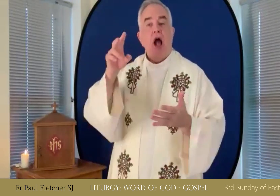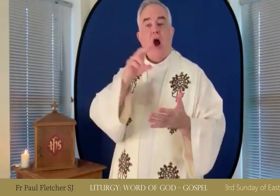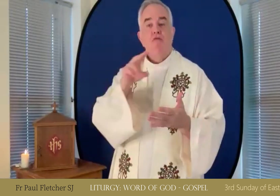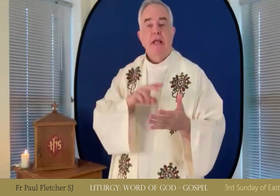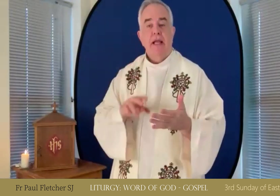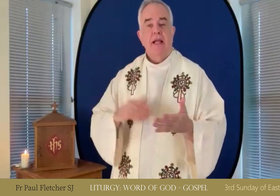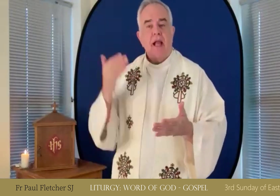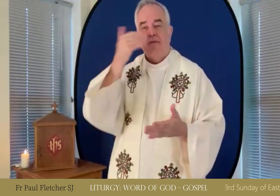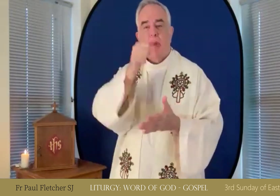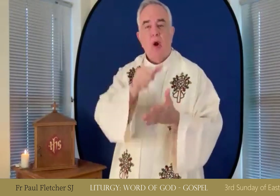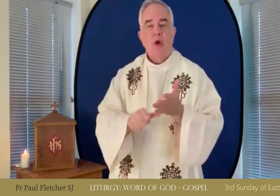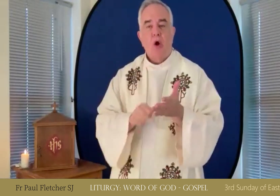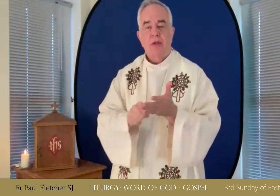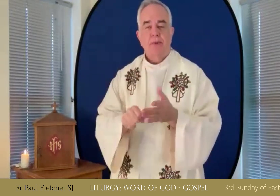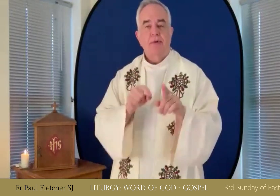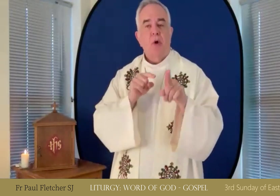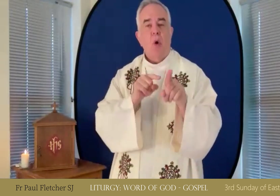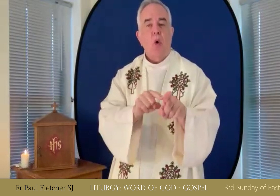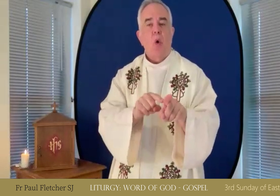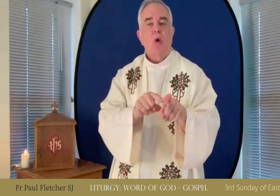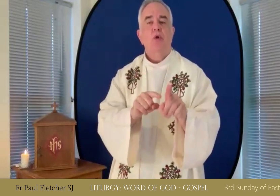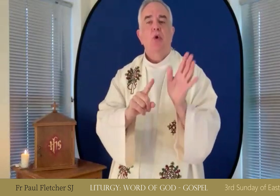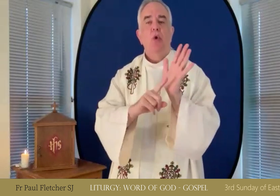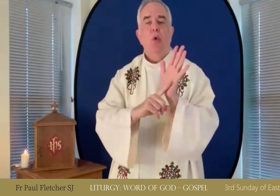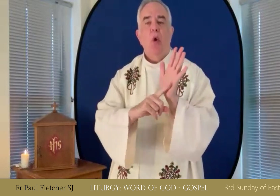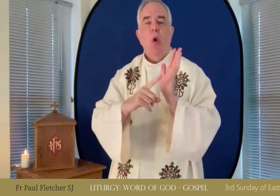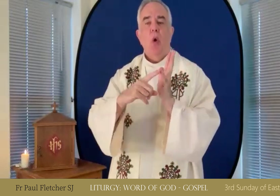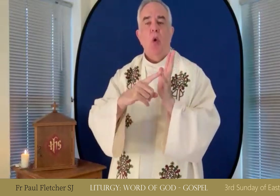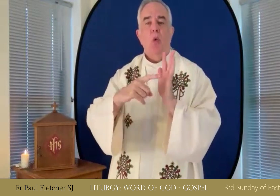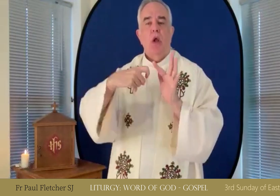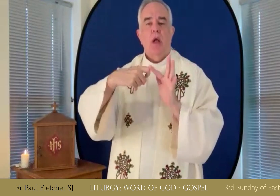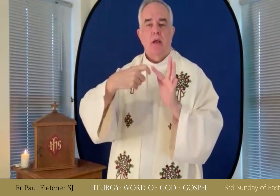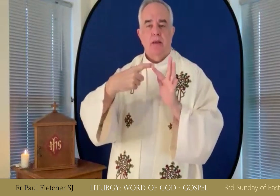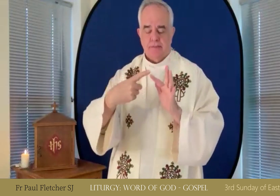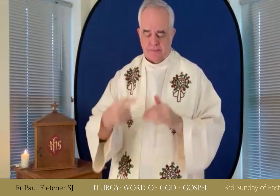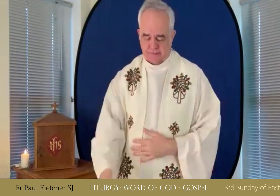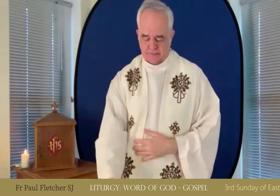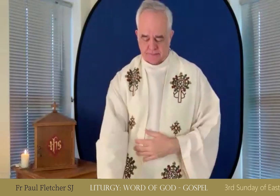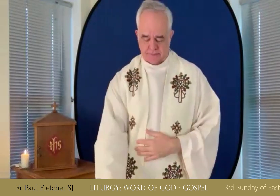A reading from the Holy Gospel according to Luke.